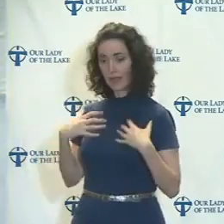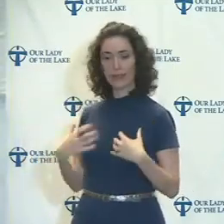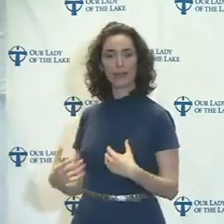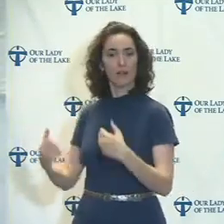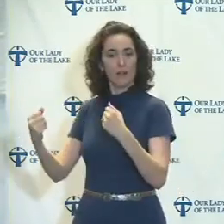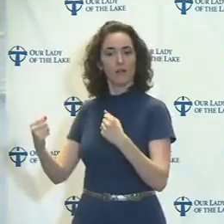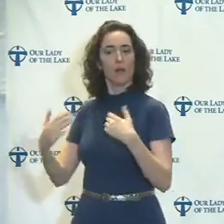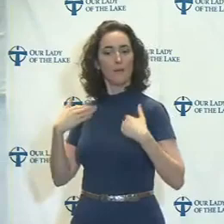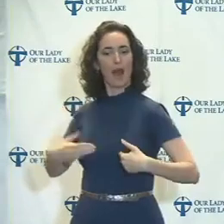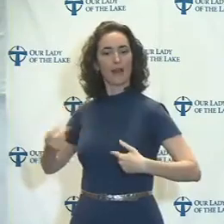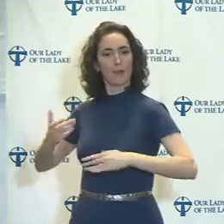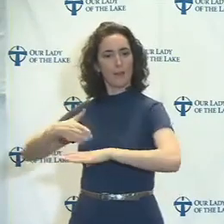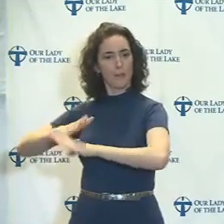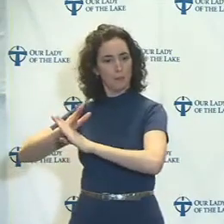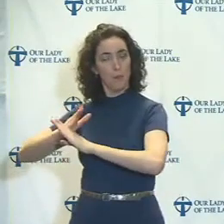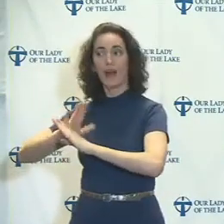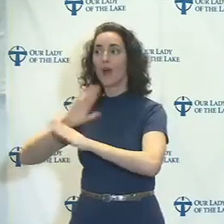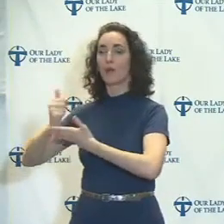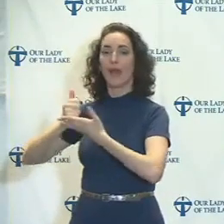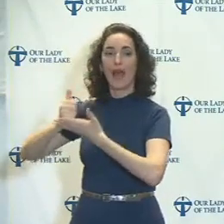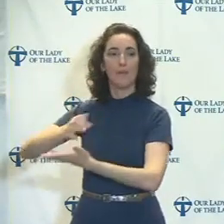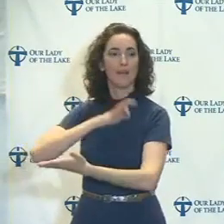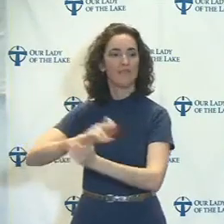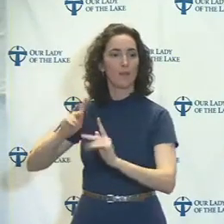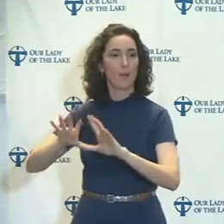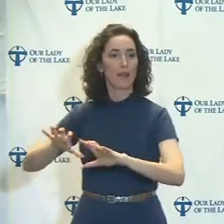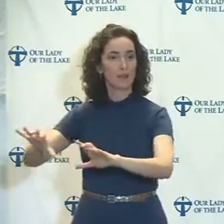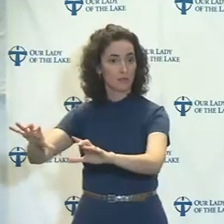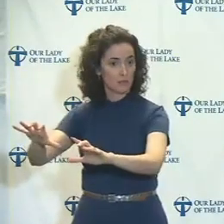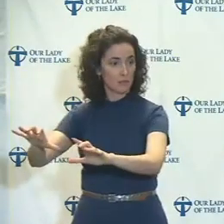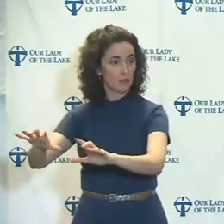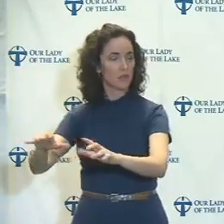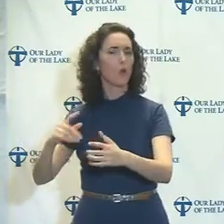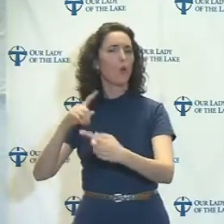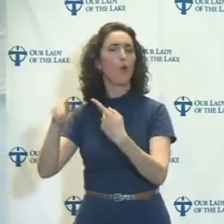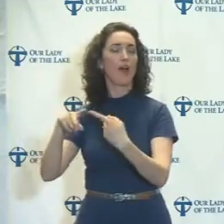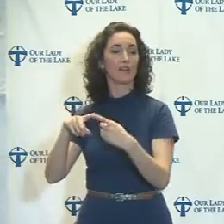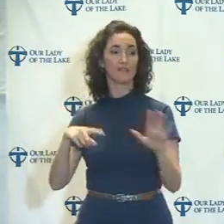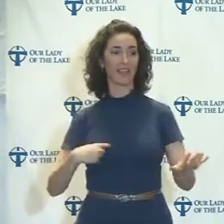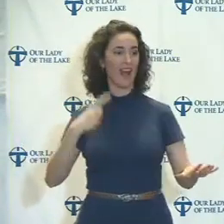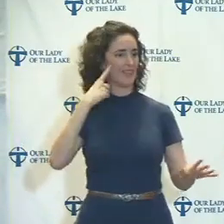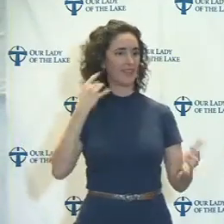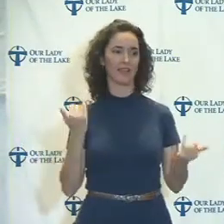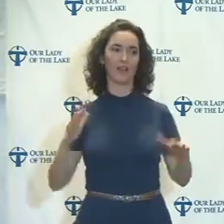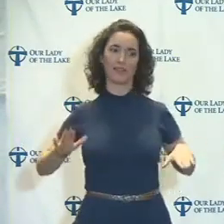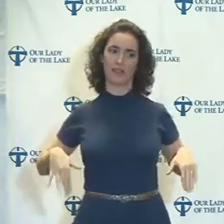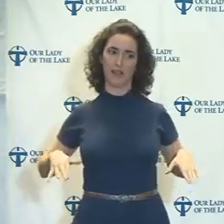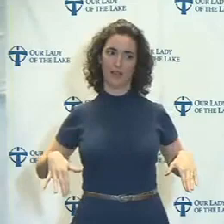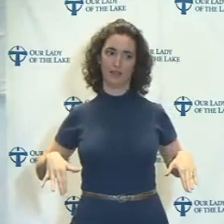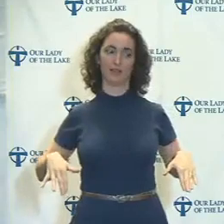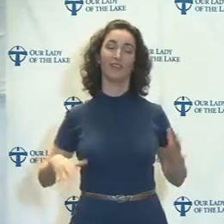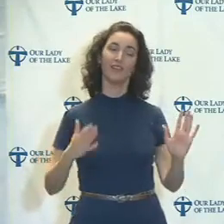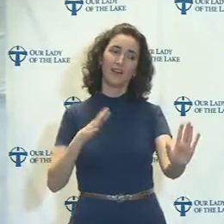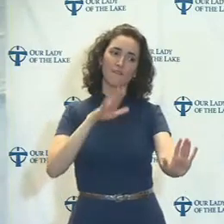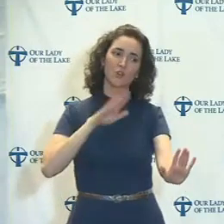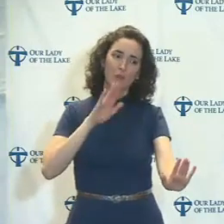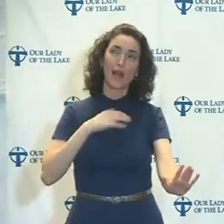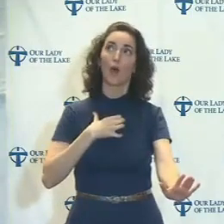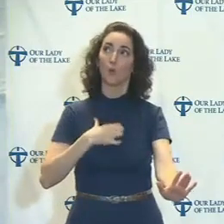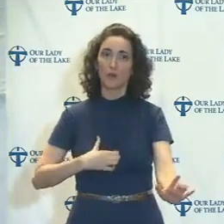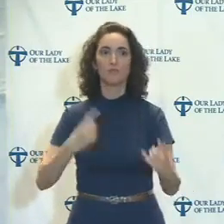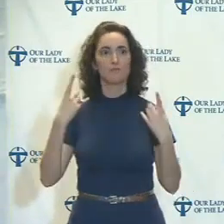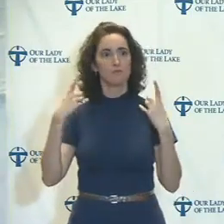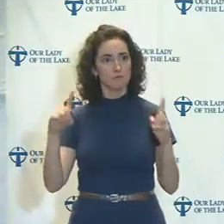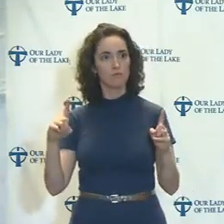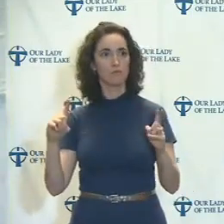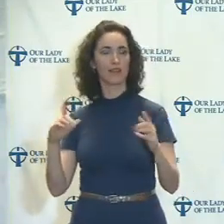provides population-based benefit to us? And I don't think we're there yet. And that's frustrating because I wish that we were. It's